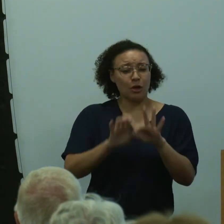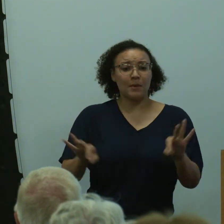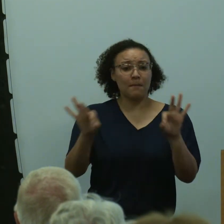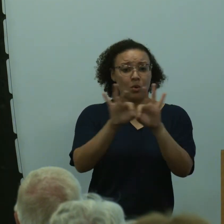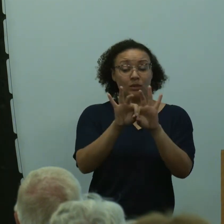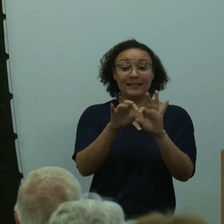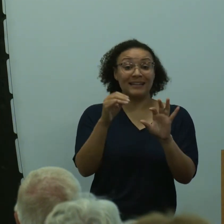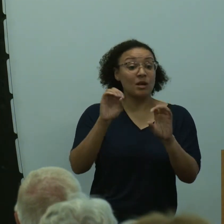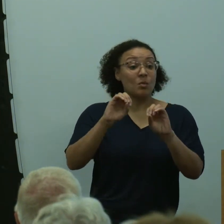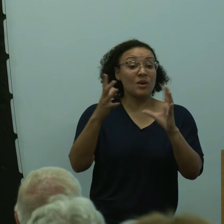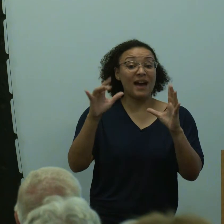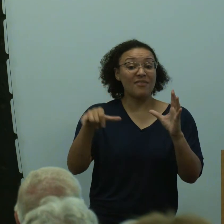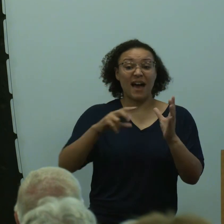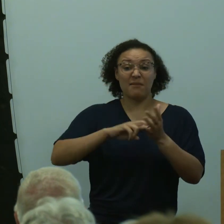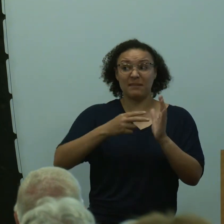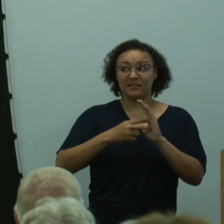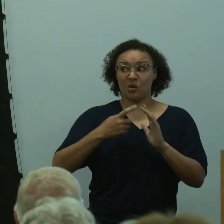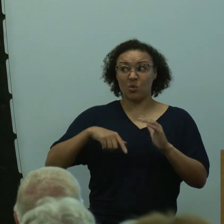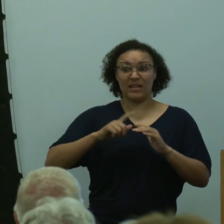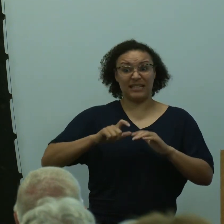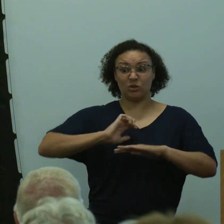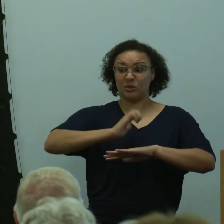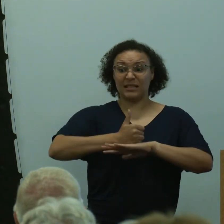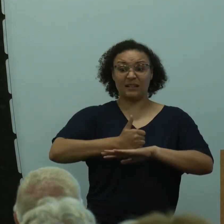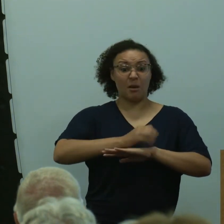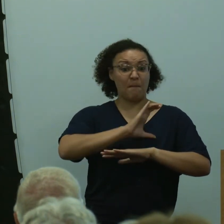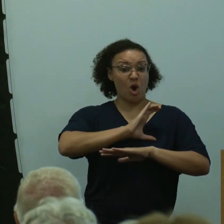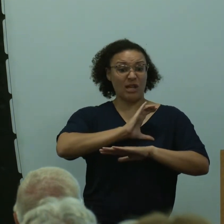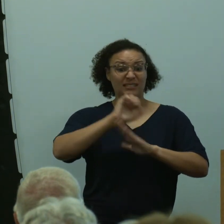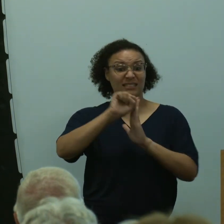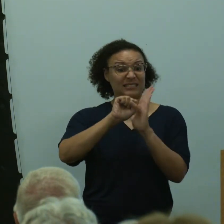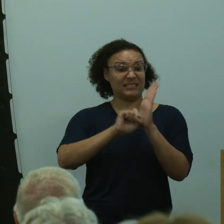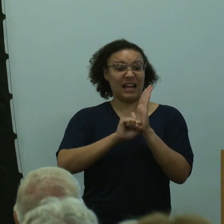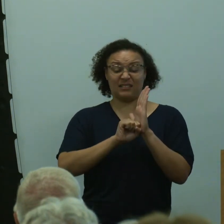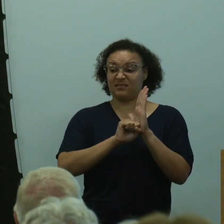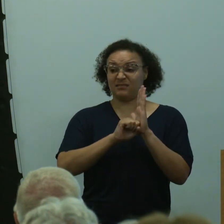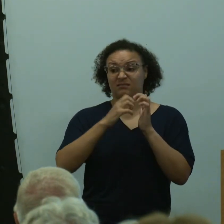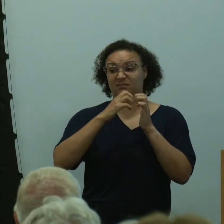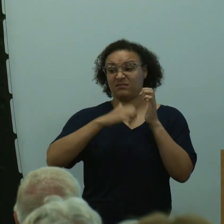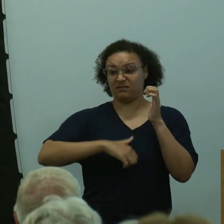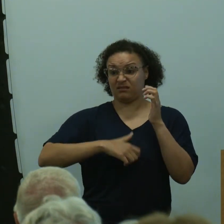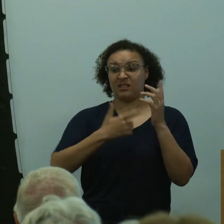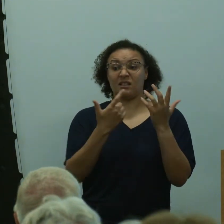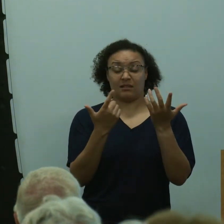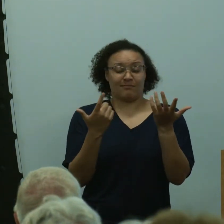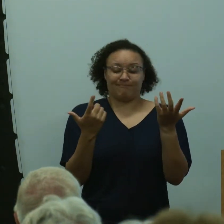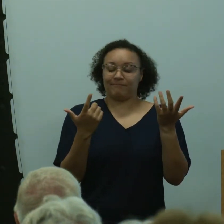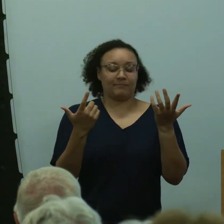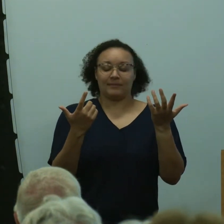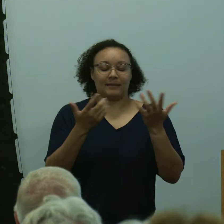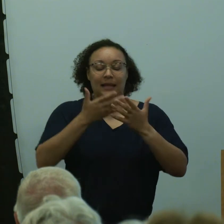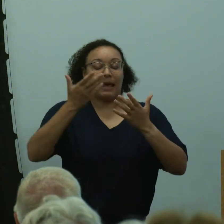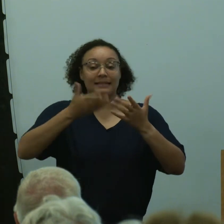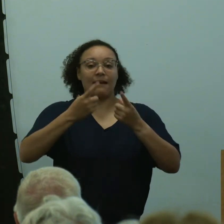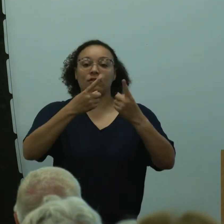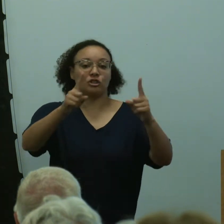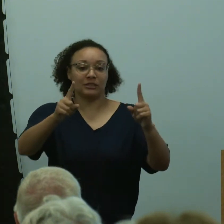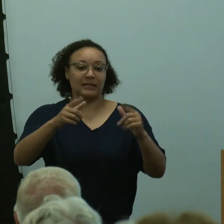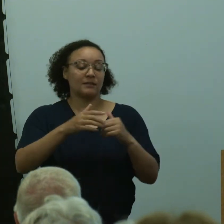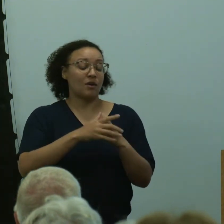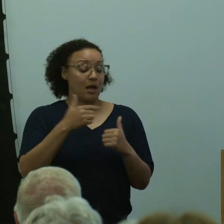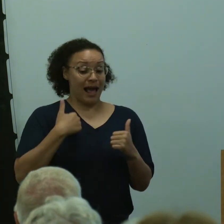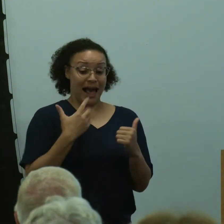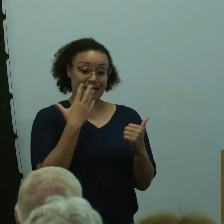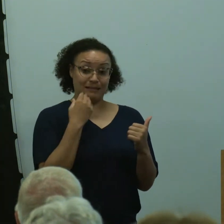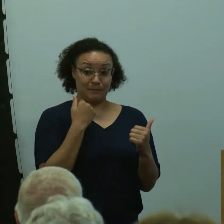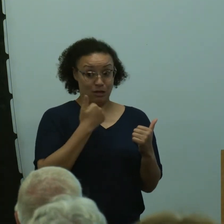state. And police states don't work too well because it really fosters corruption on all kinds of levels. And I had an